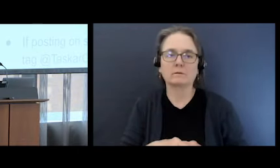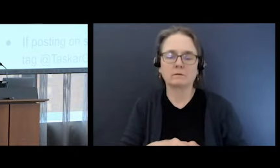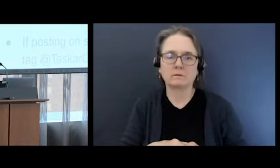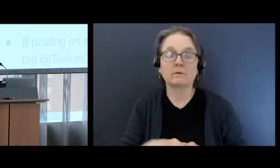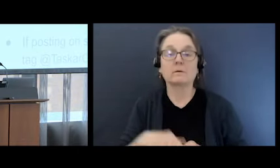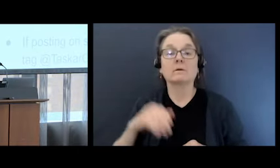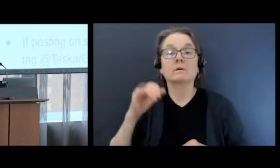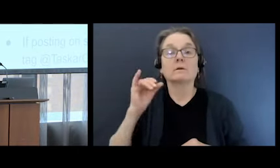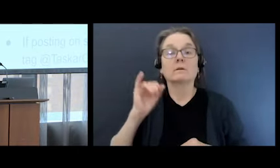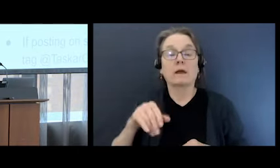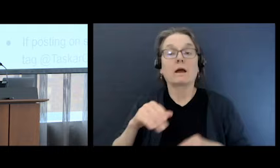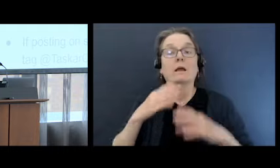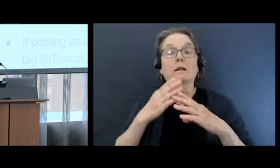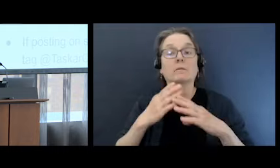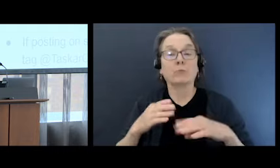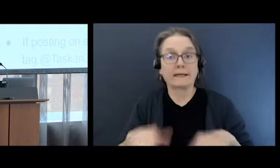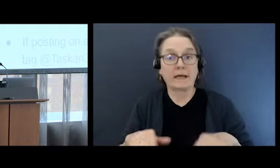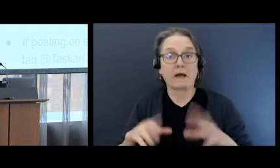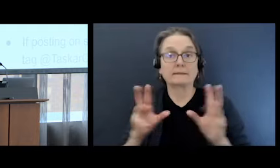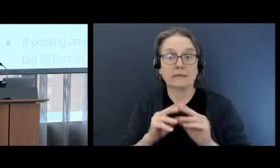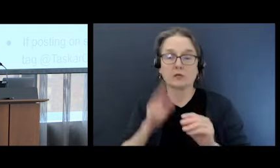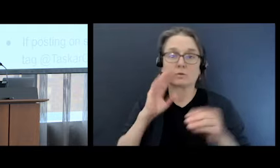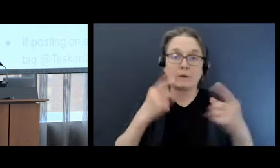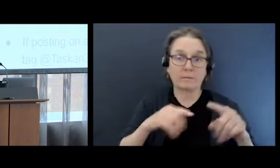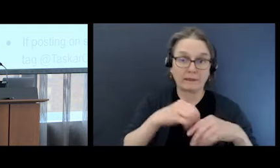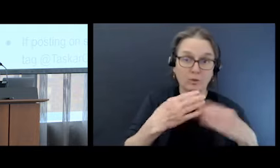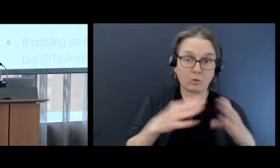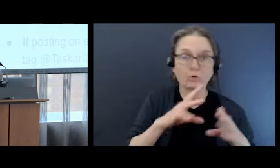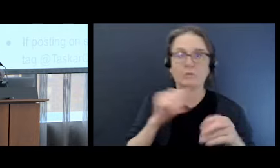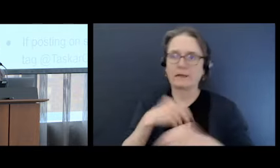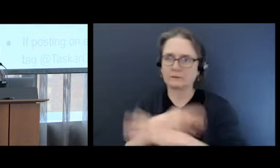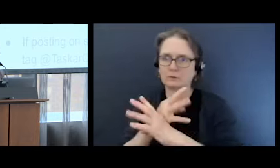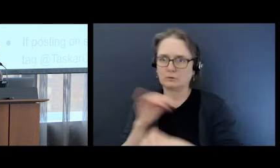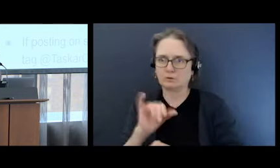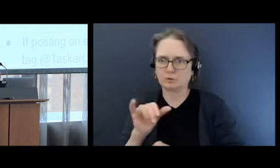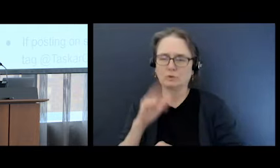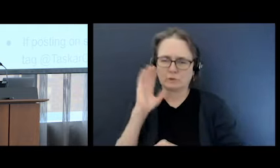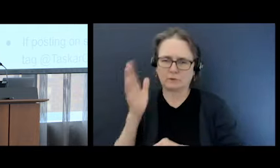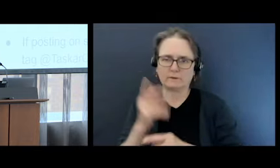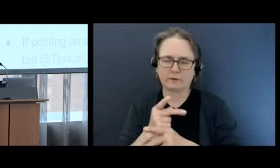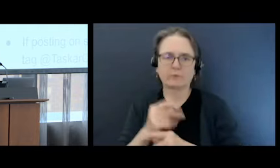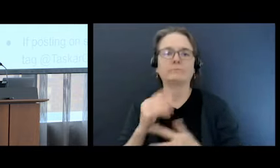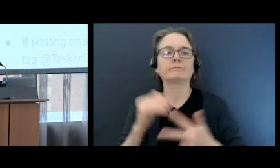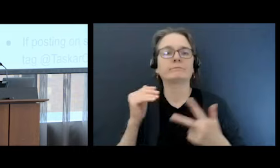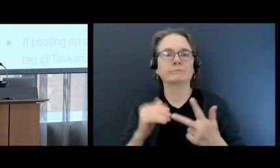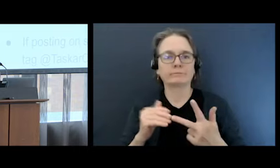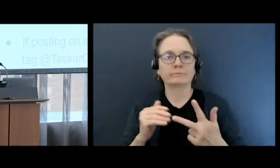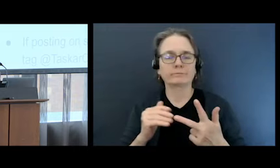I realized that not many people actually looked at the guide yesterday, so we have an